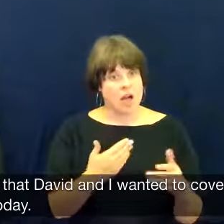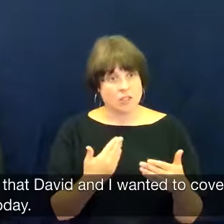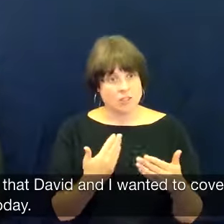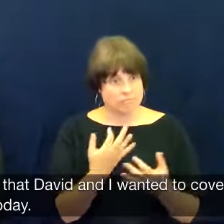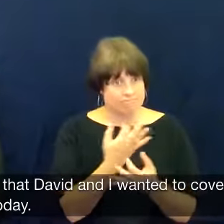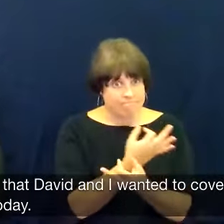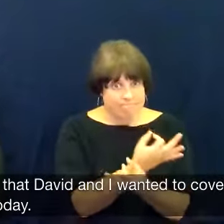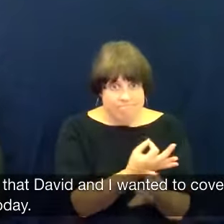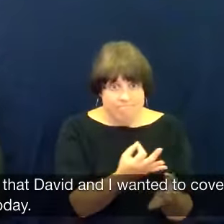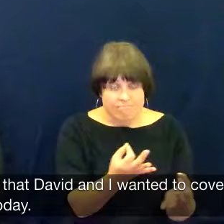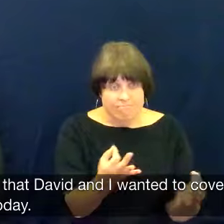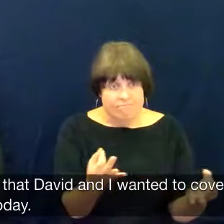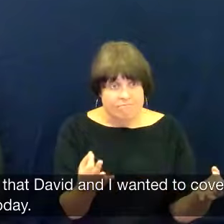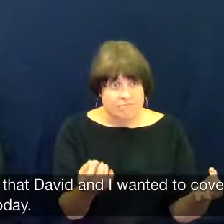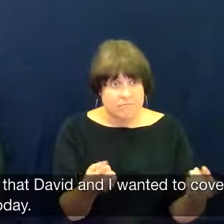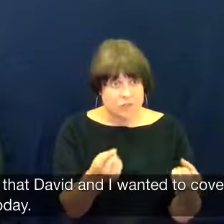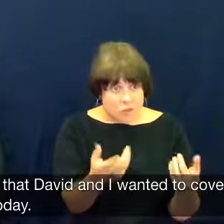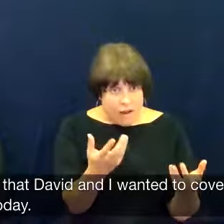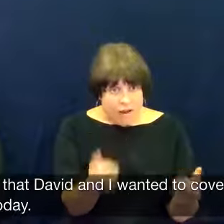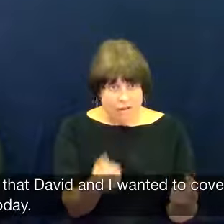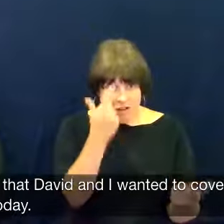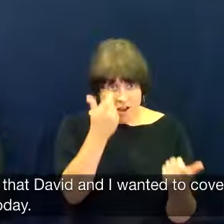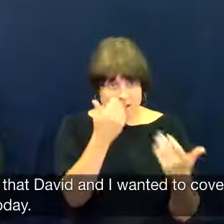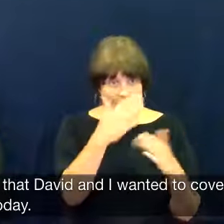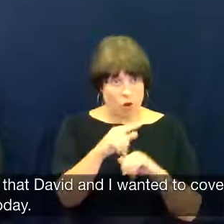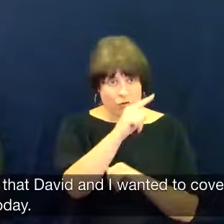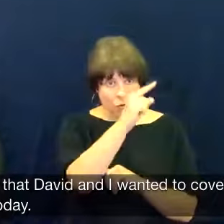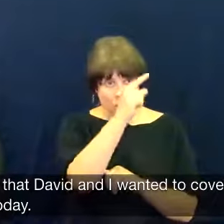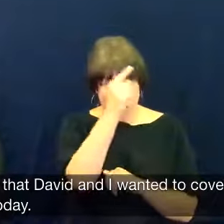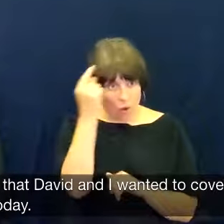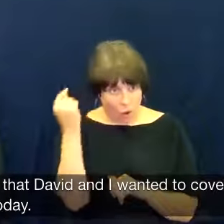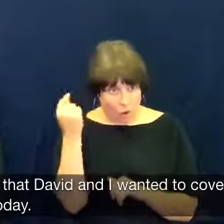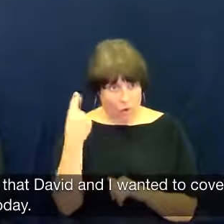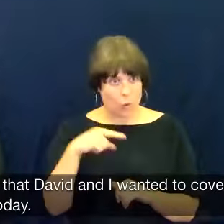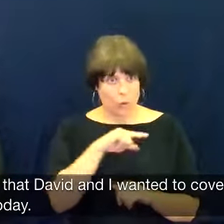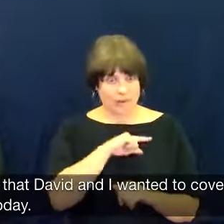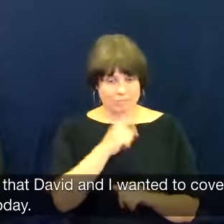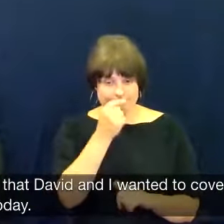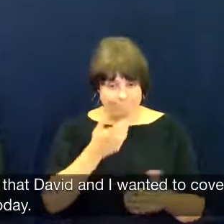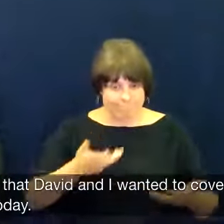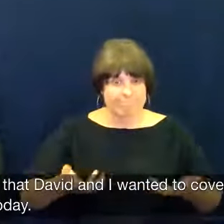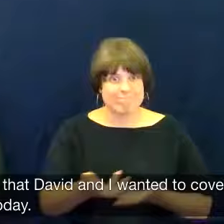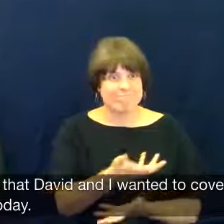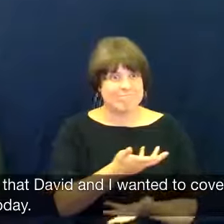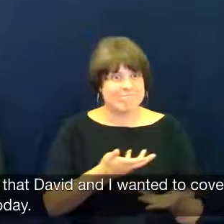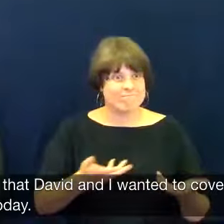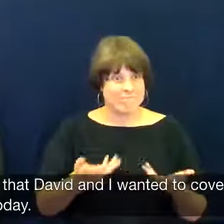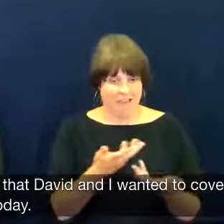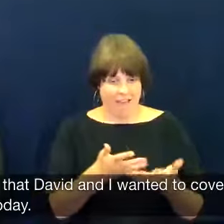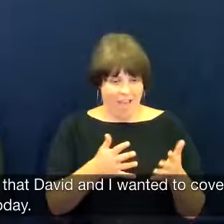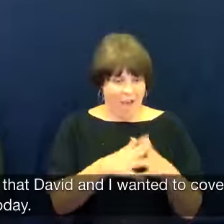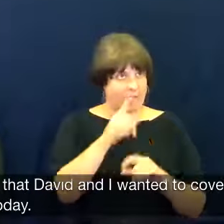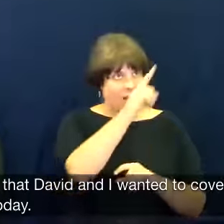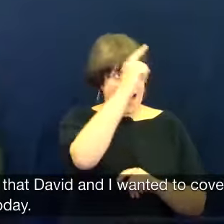and even if they have an idea of a goal and they want to, we could workshop it and look at how we turn it into a SMART